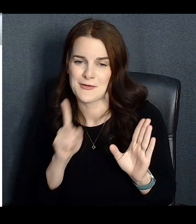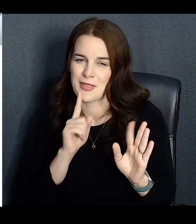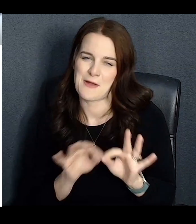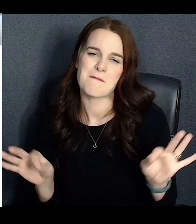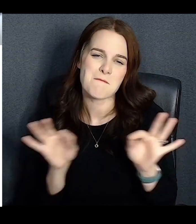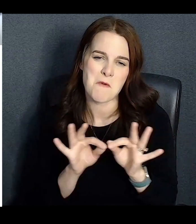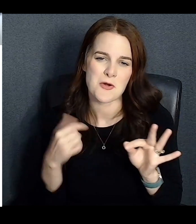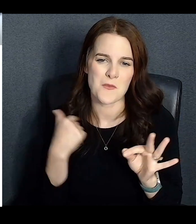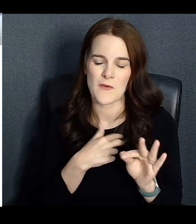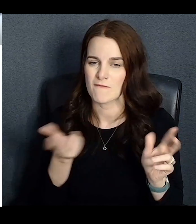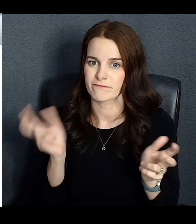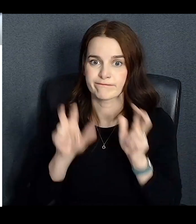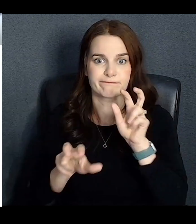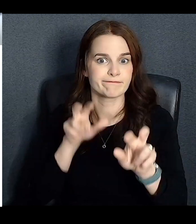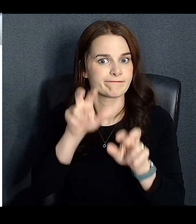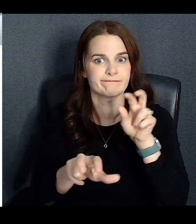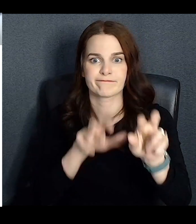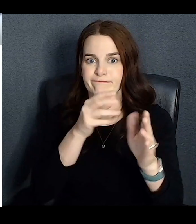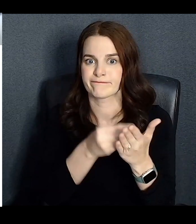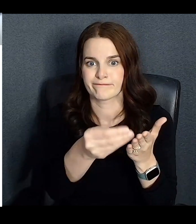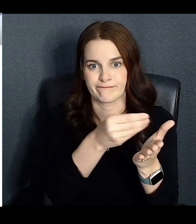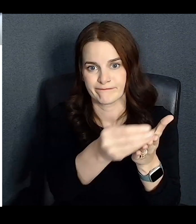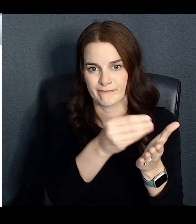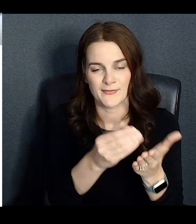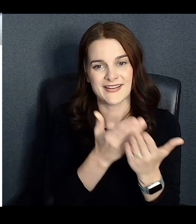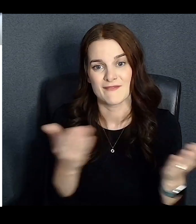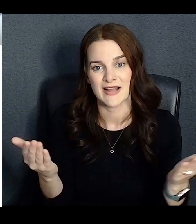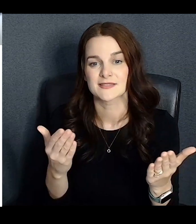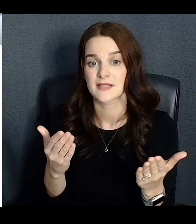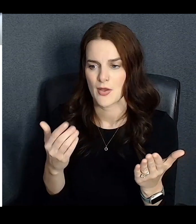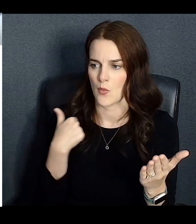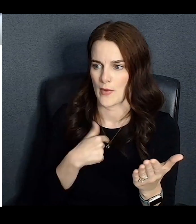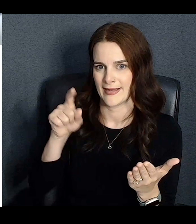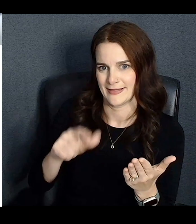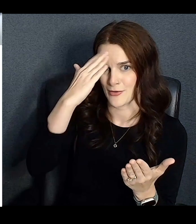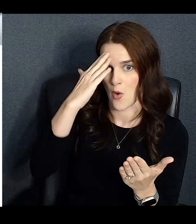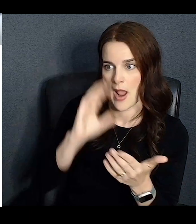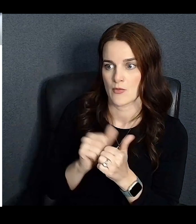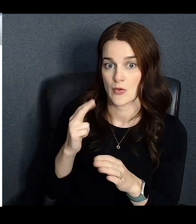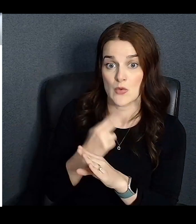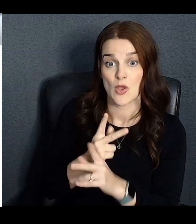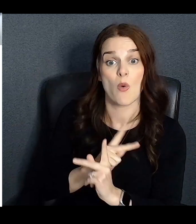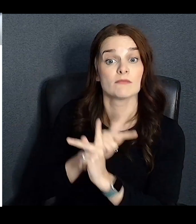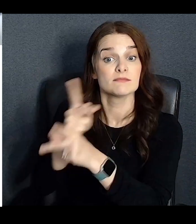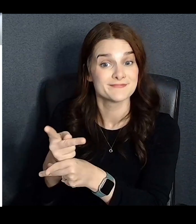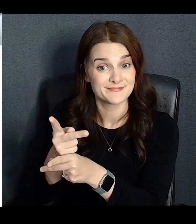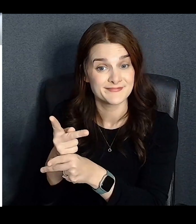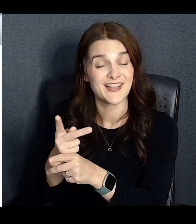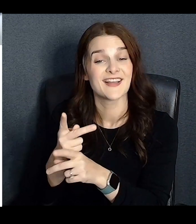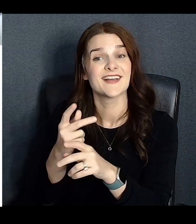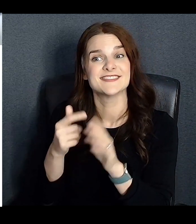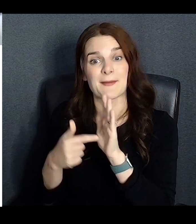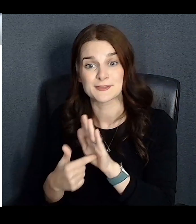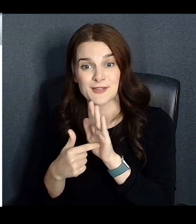so important when we're investing right into these devices to really know how to use those devices. So this equipment lending and this